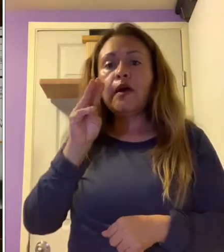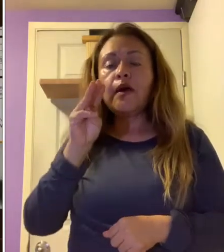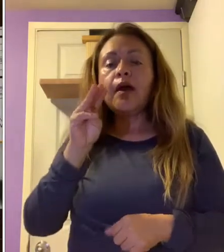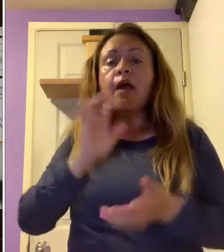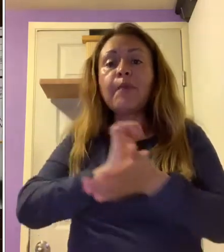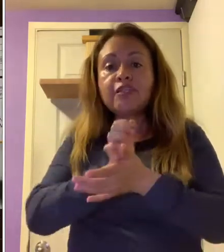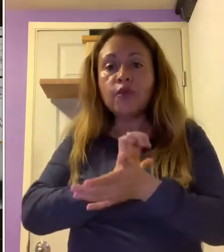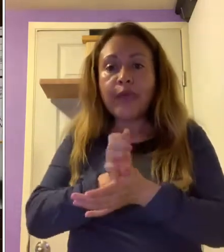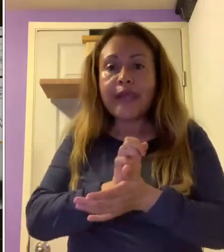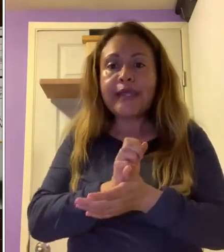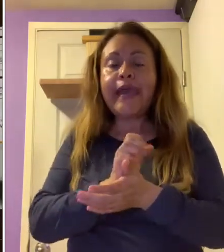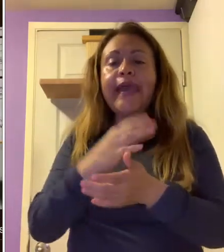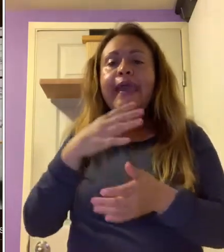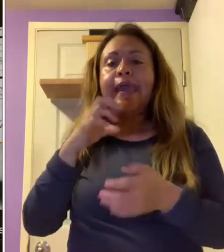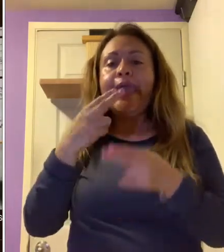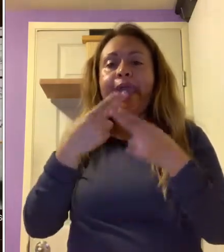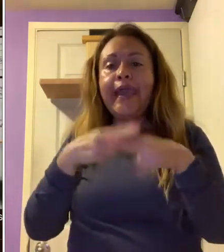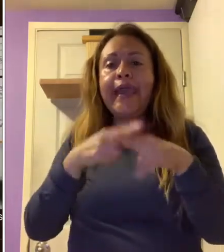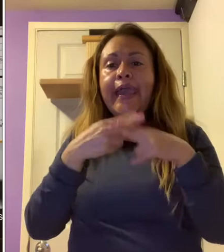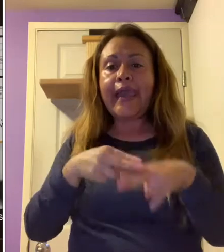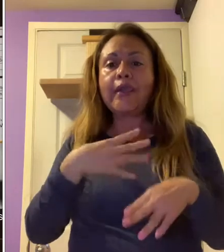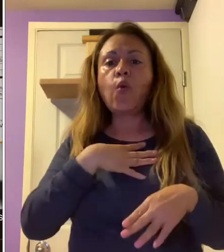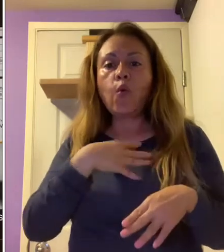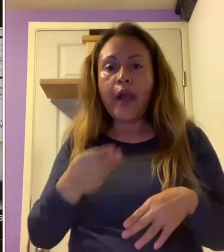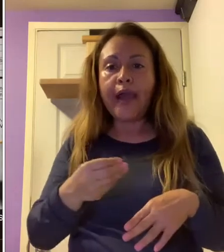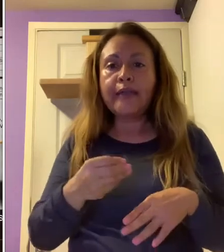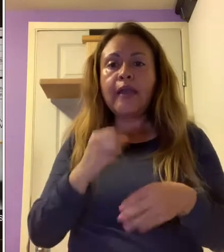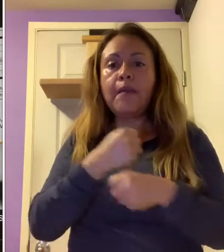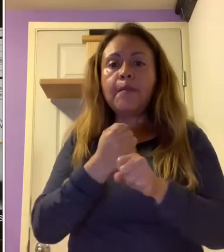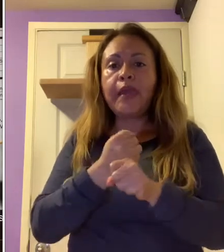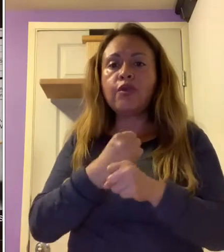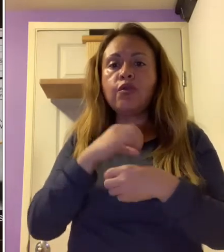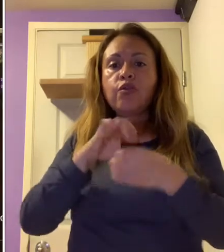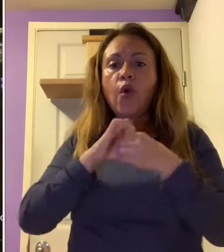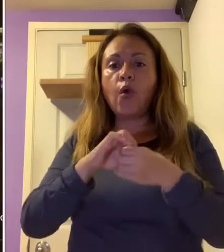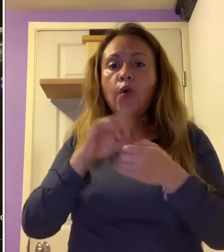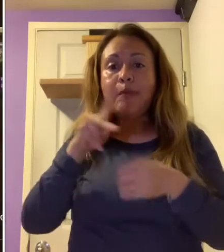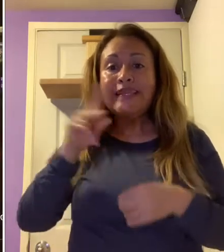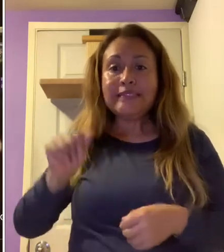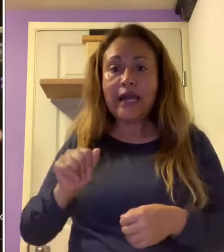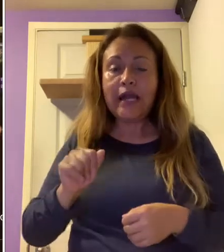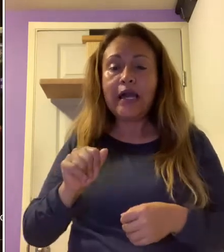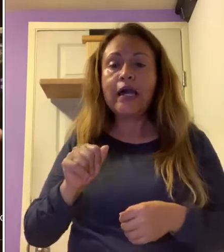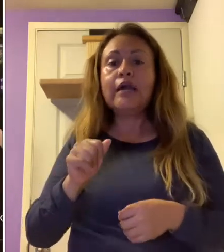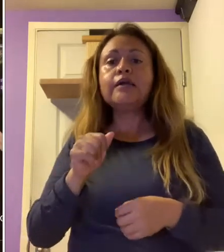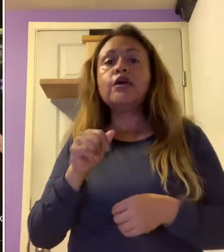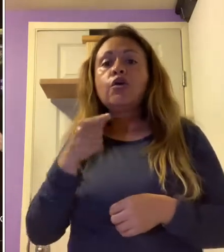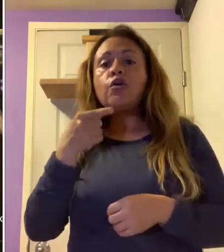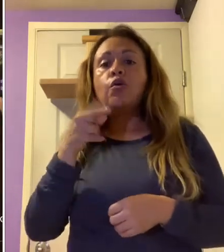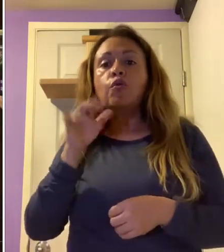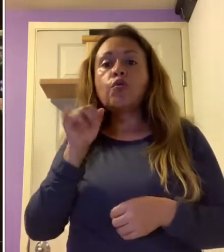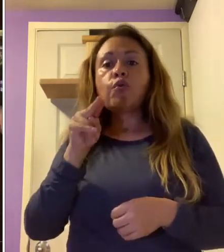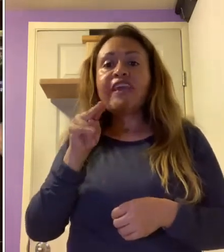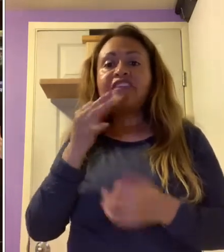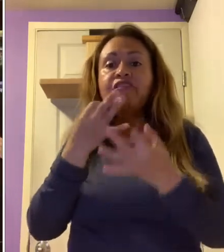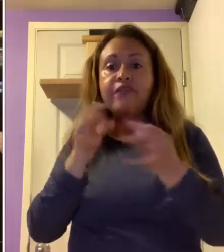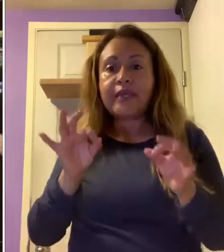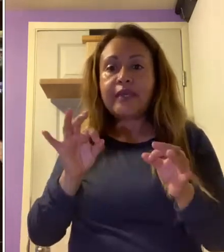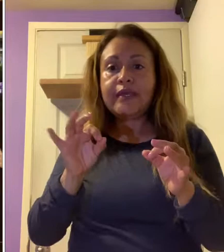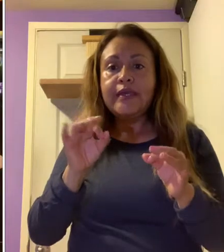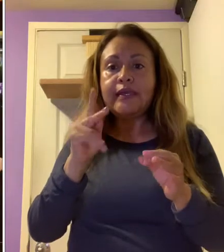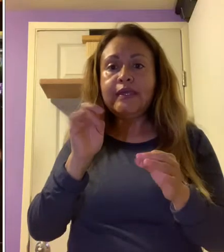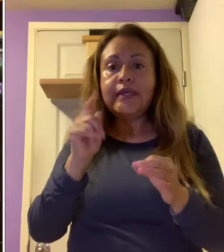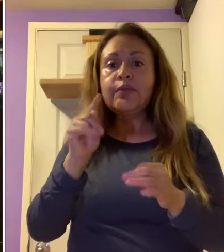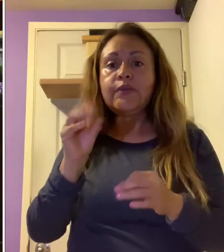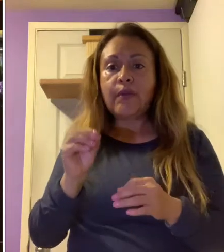just cauliflower, mozzarella, egg whites, and herbs and seasoning. Make your own pizza with this. It is grain-free. It is gluten-free.